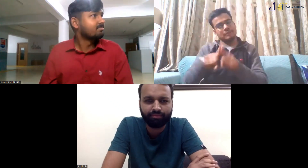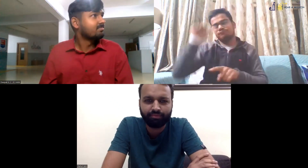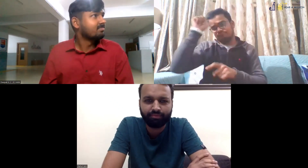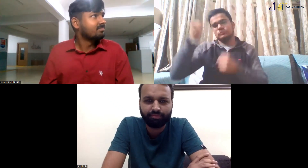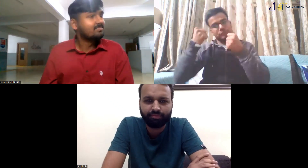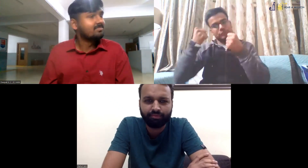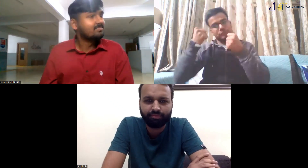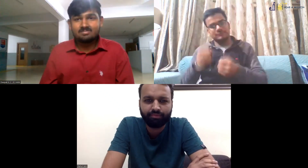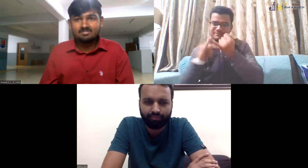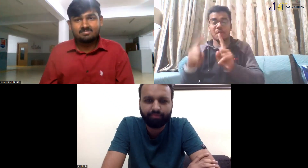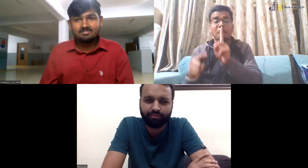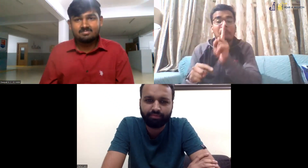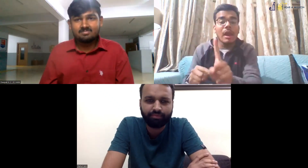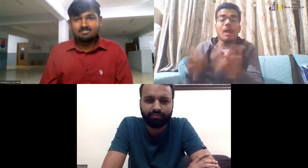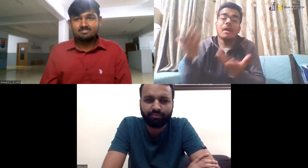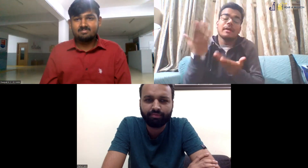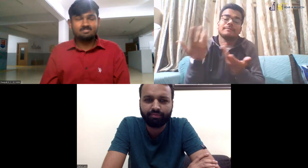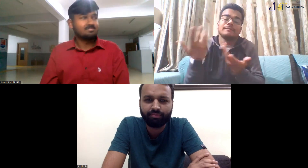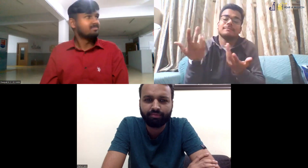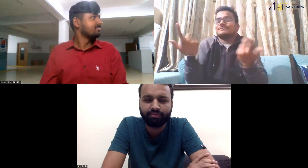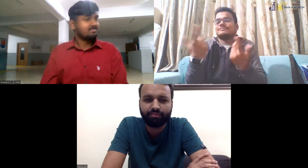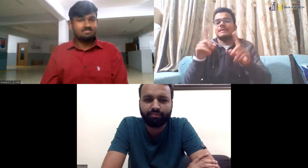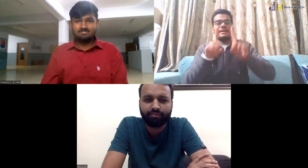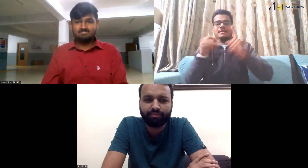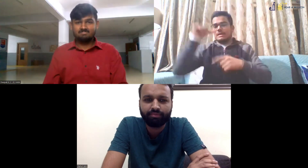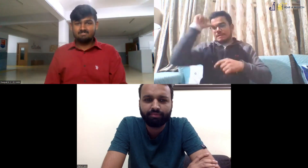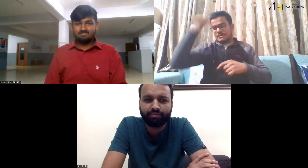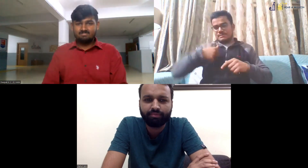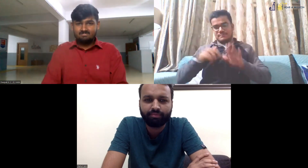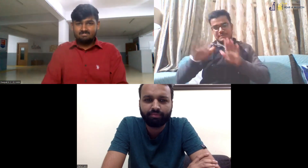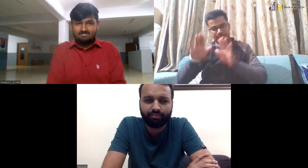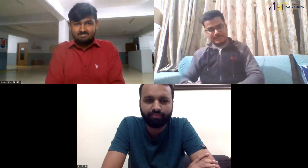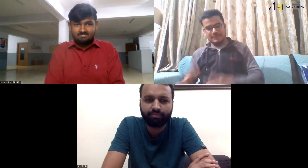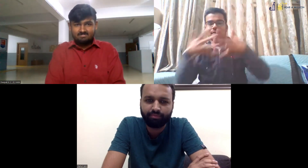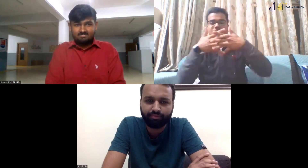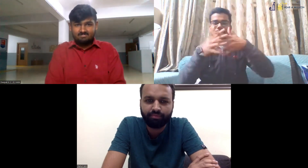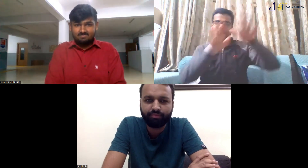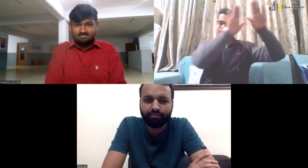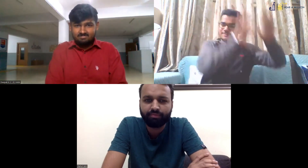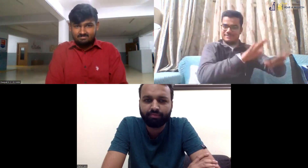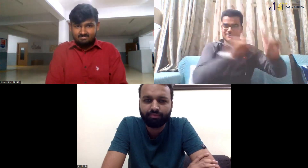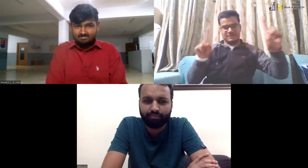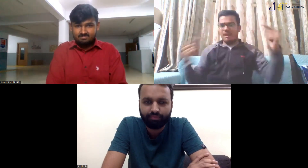conscious, and they wanted to use ASL only in that campus,